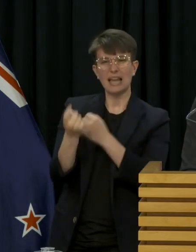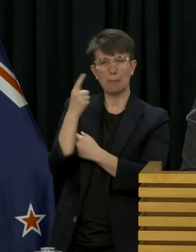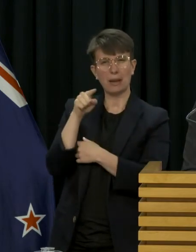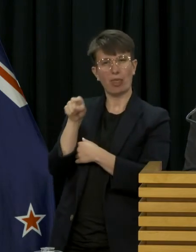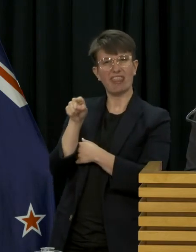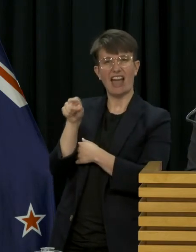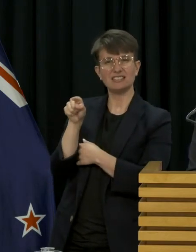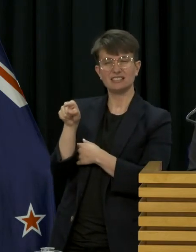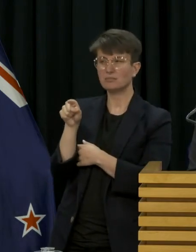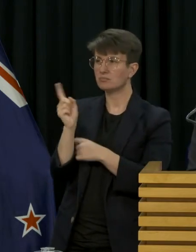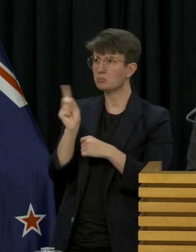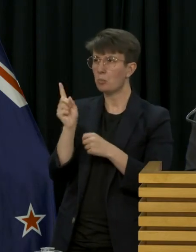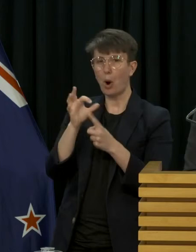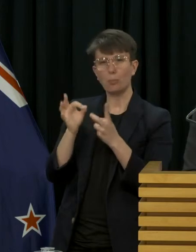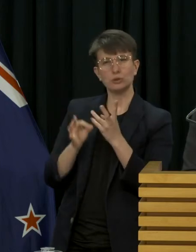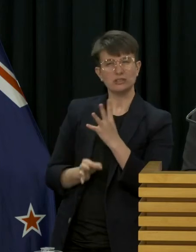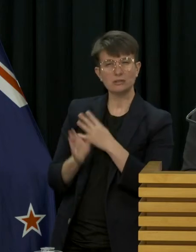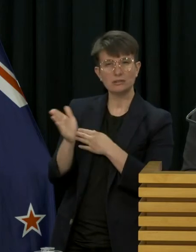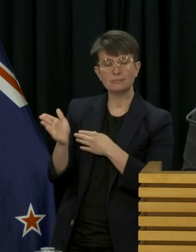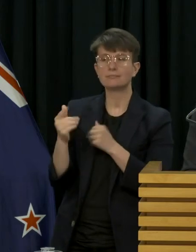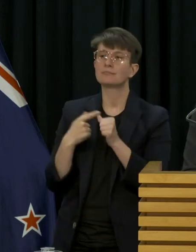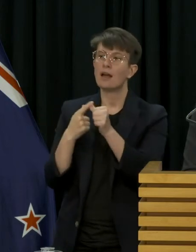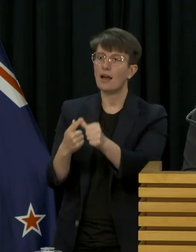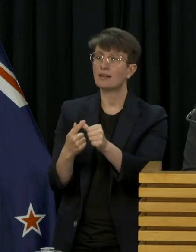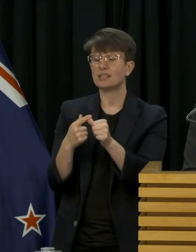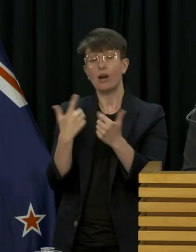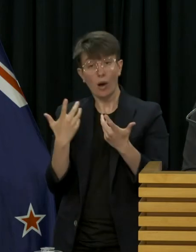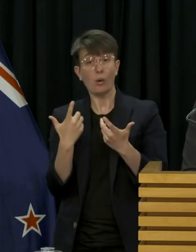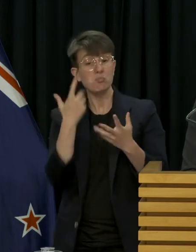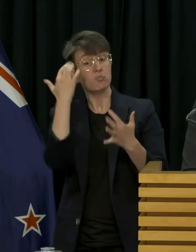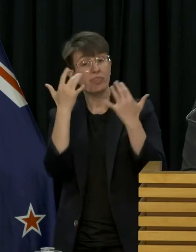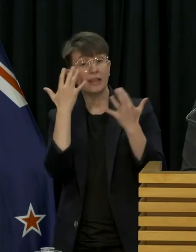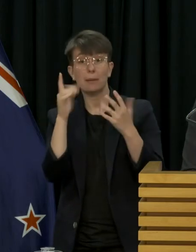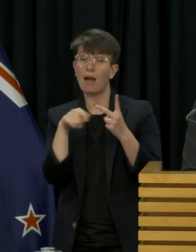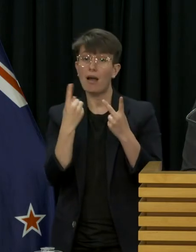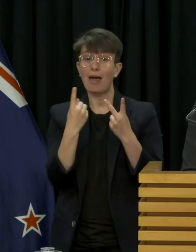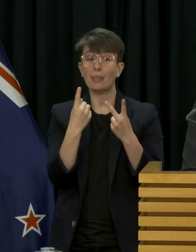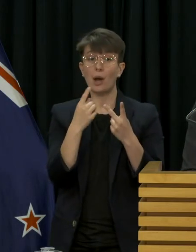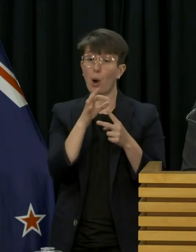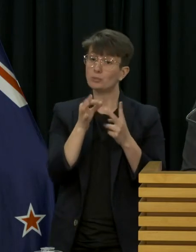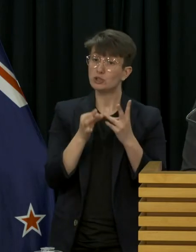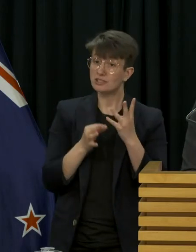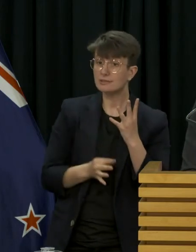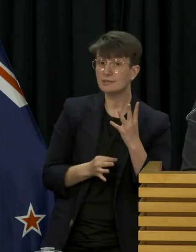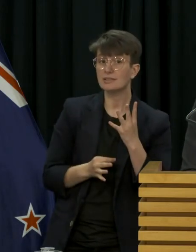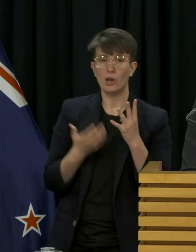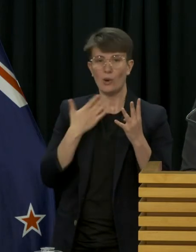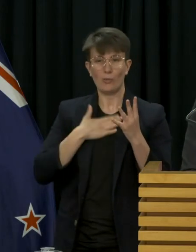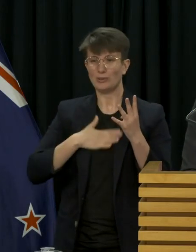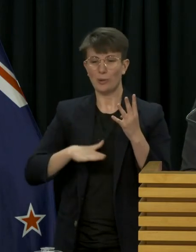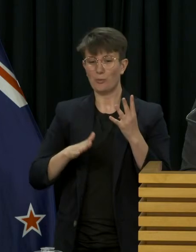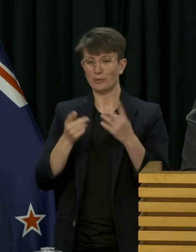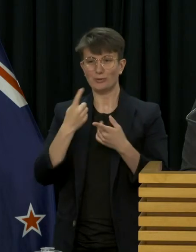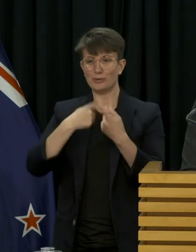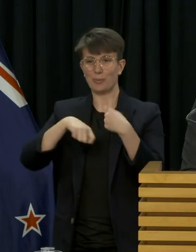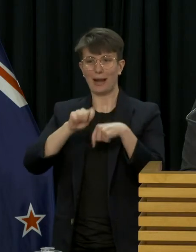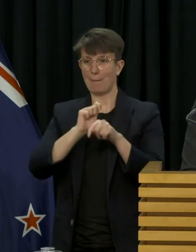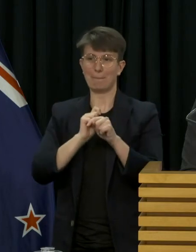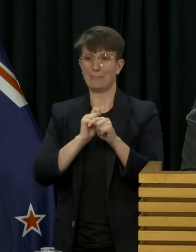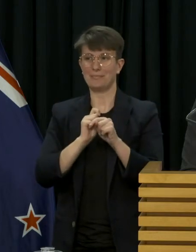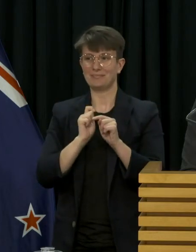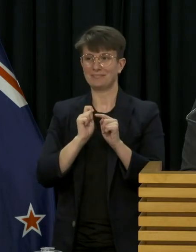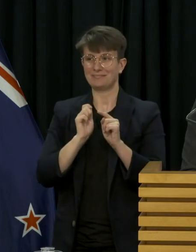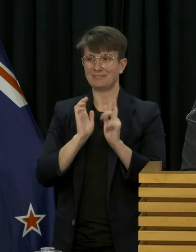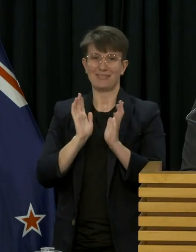considering all the options, something Cabinet has actually openly talked about. We don't want this to be just a penalty-based approach. I think the